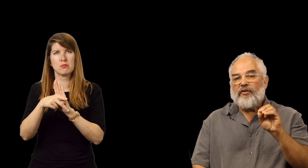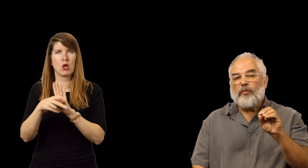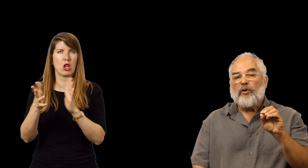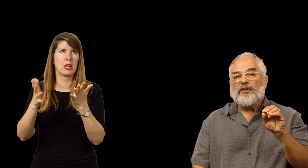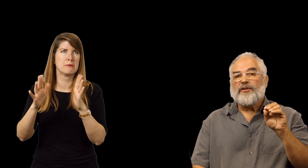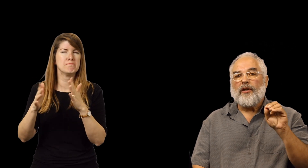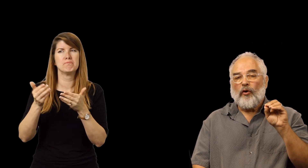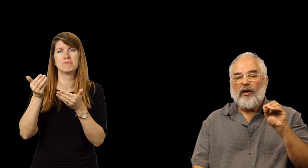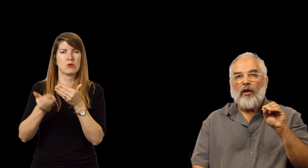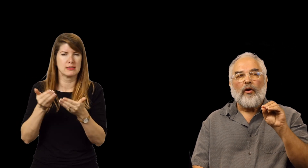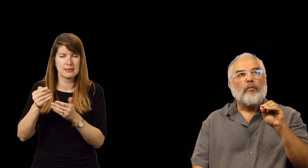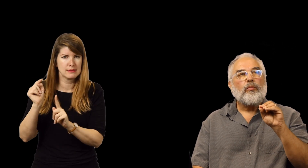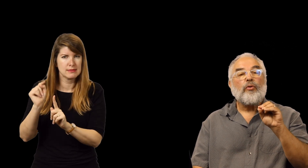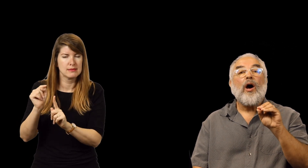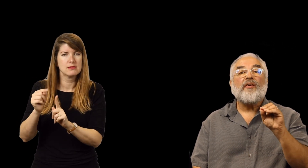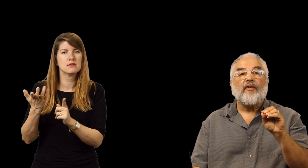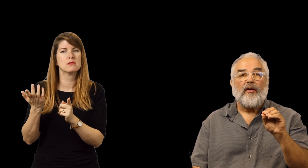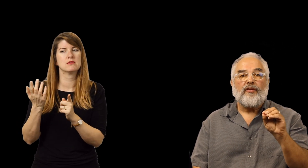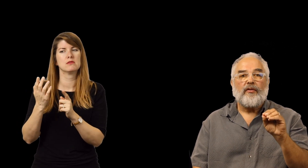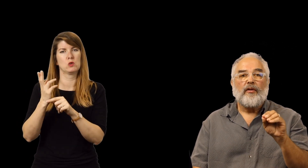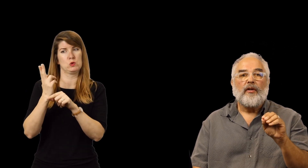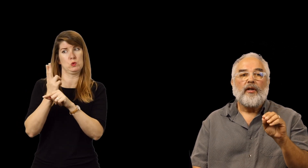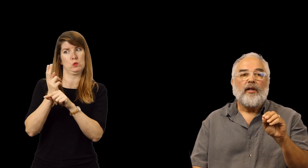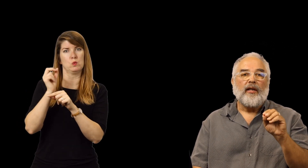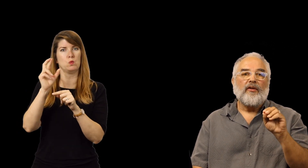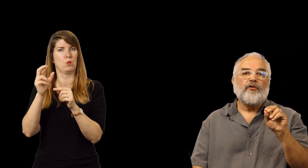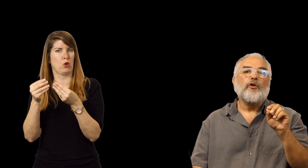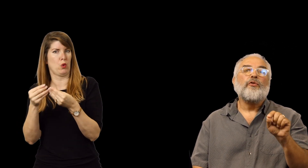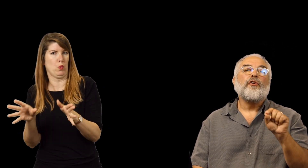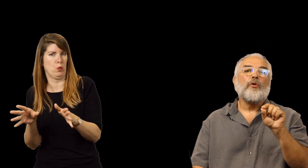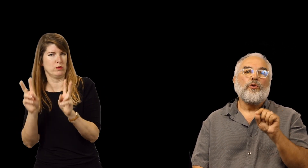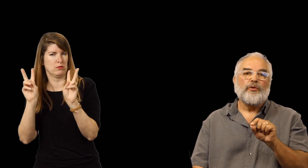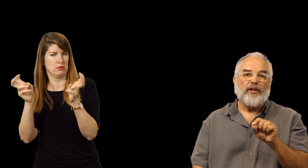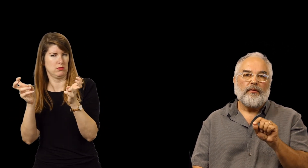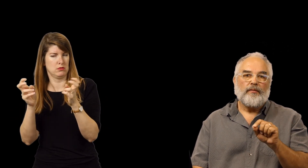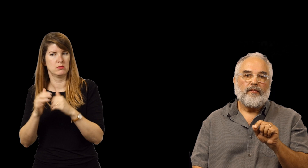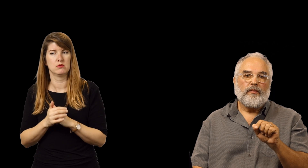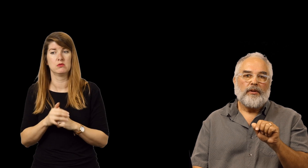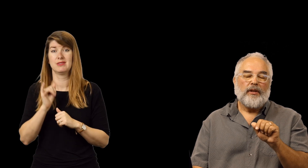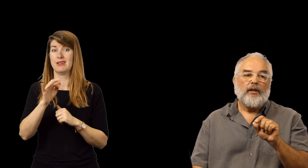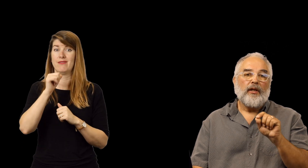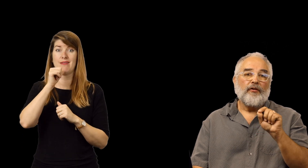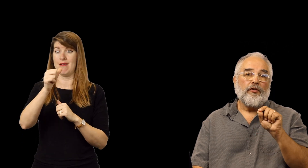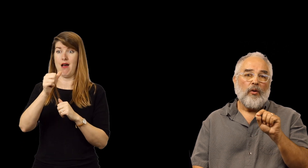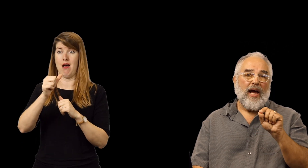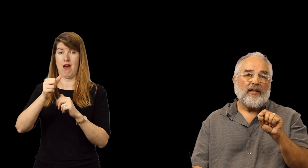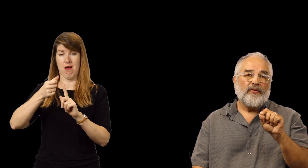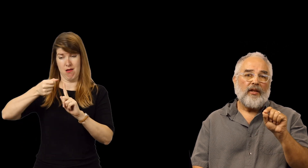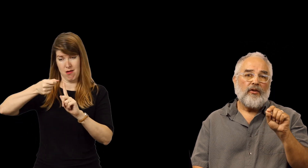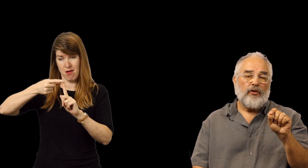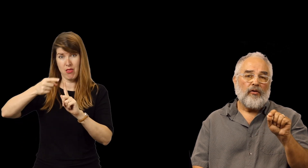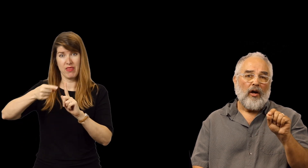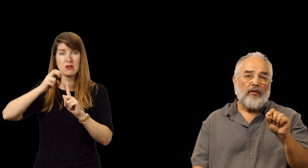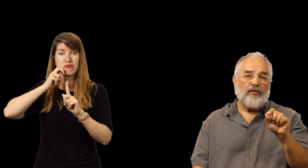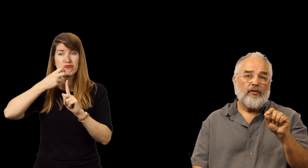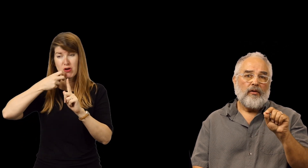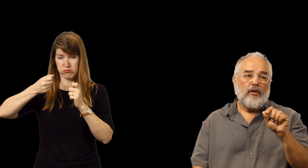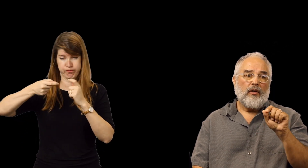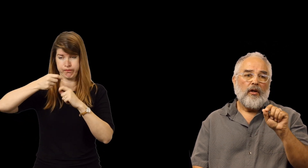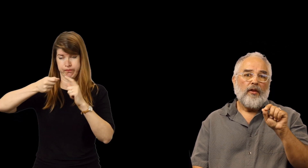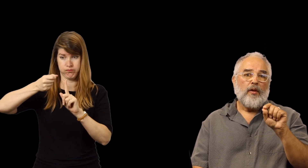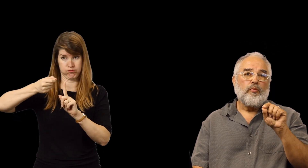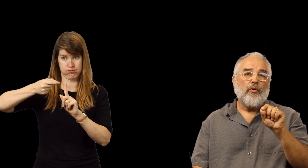Another principle another process is use it or lose it. If you don't activate the